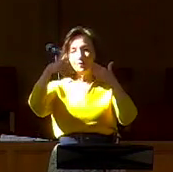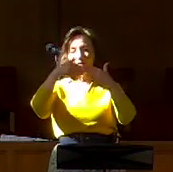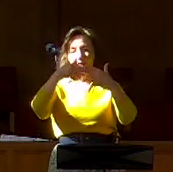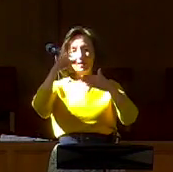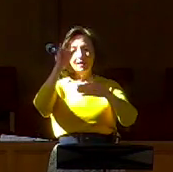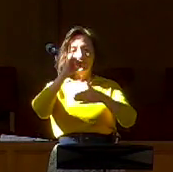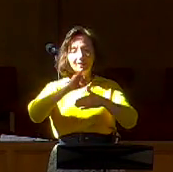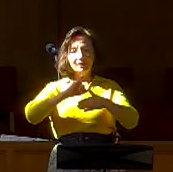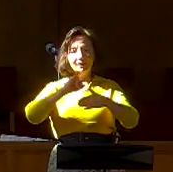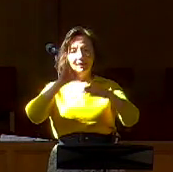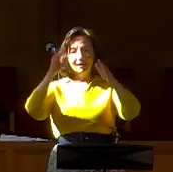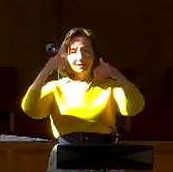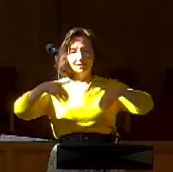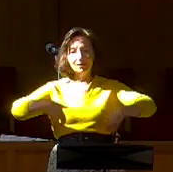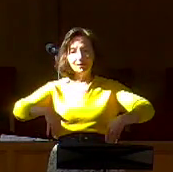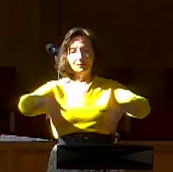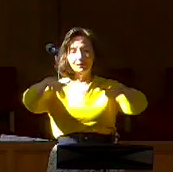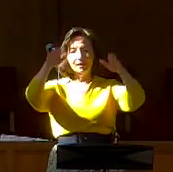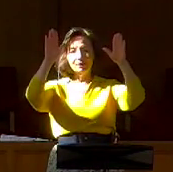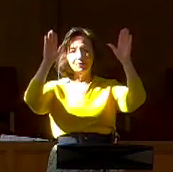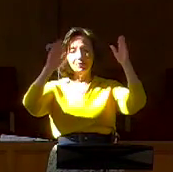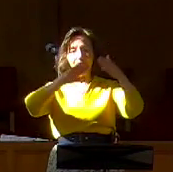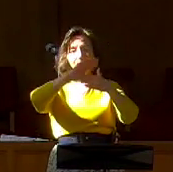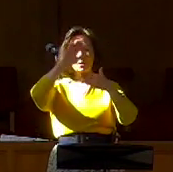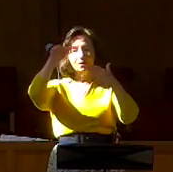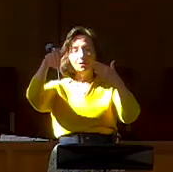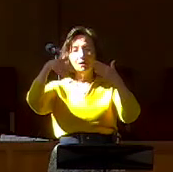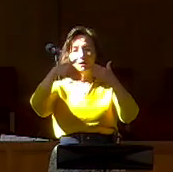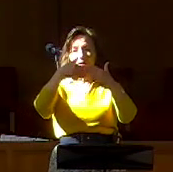all. I surrender